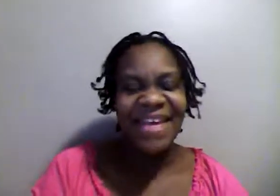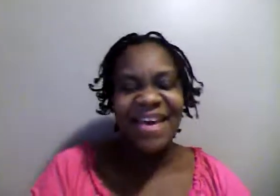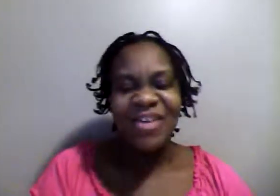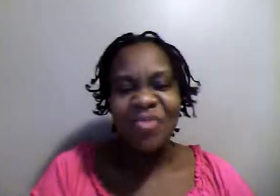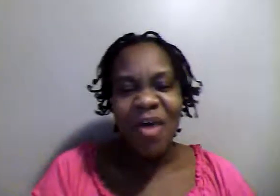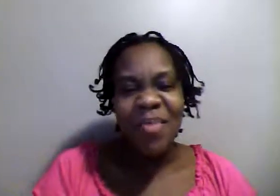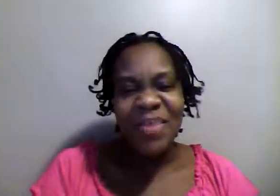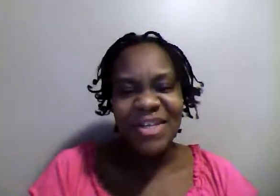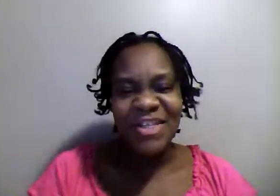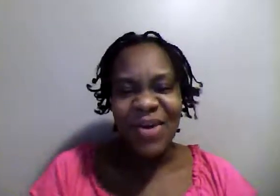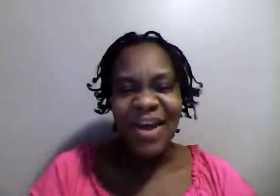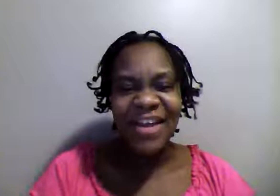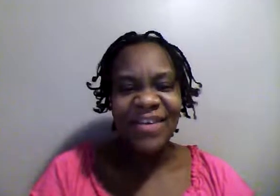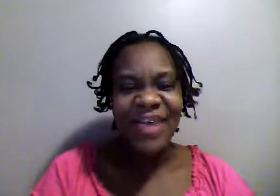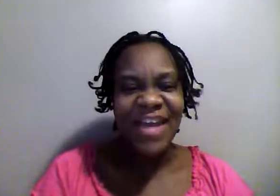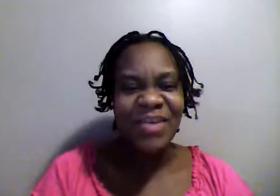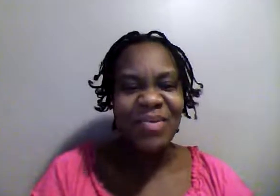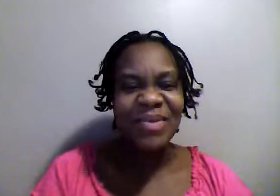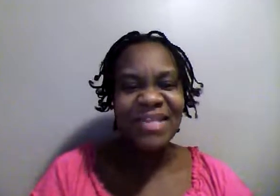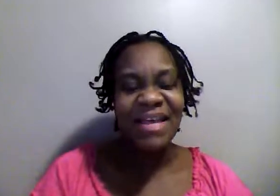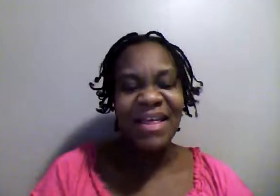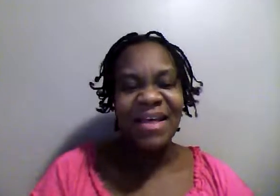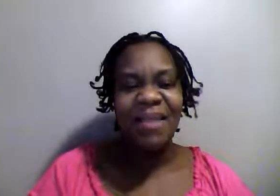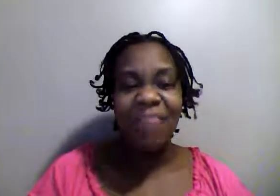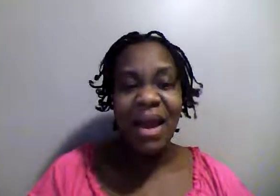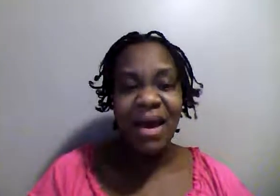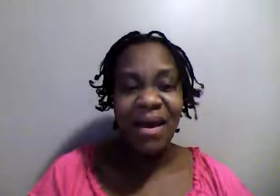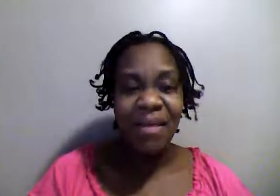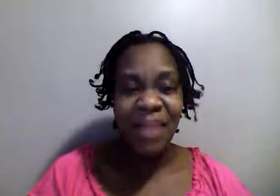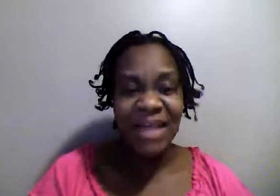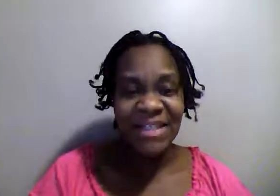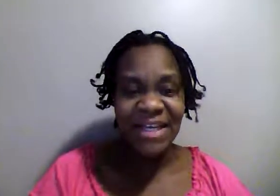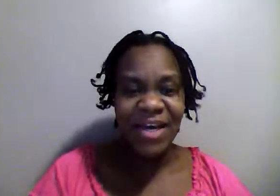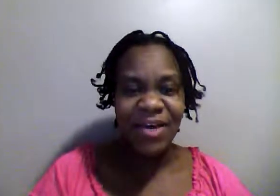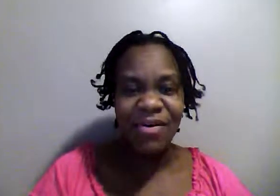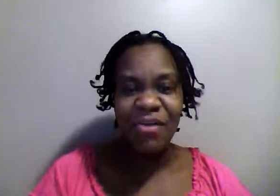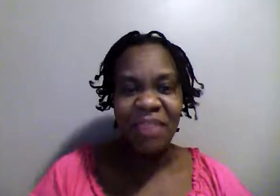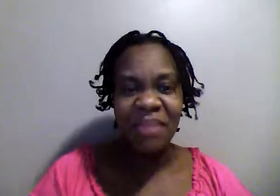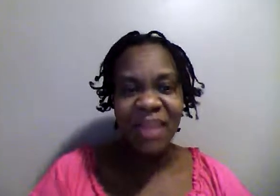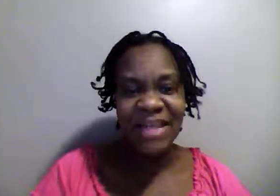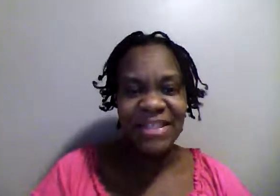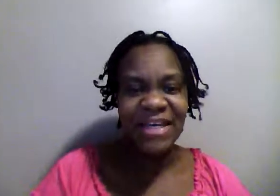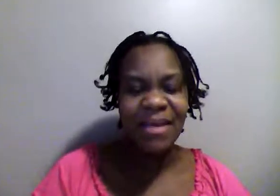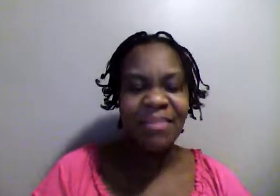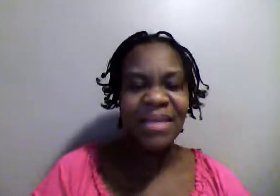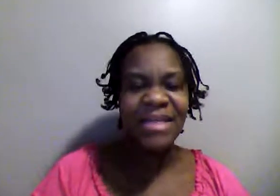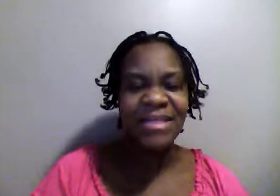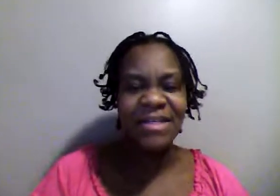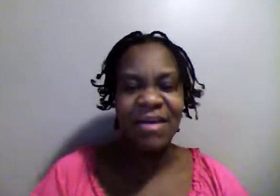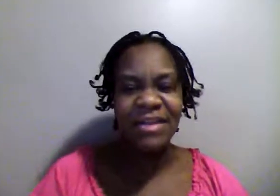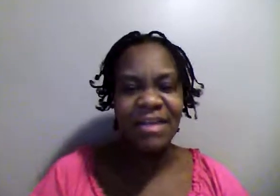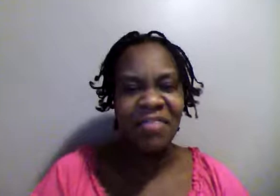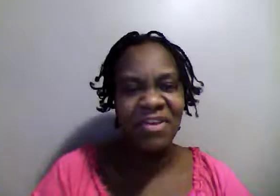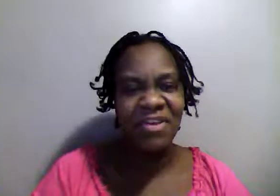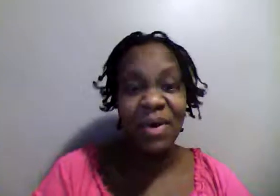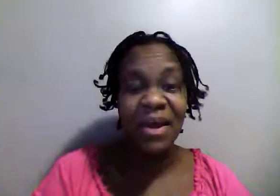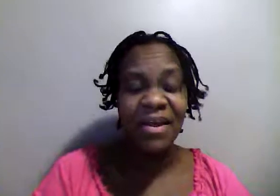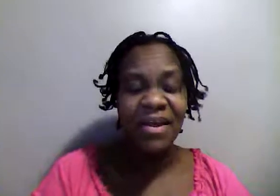To warm up your soil, you can use black plastic or red plastic. Place it on top of your soil.